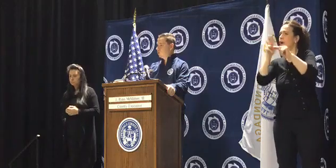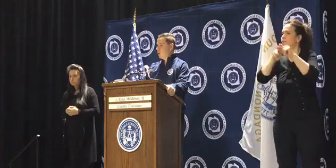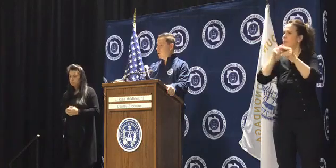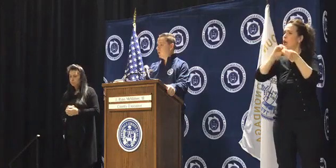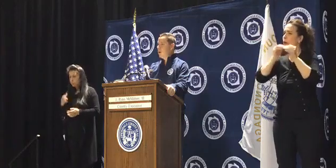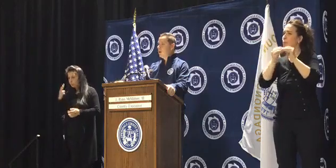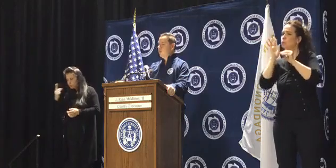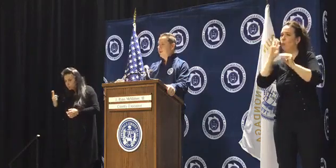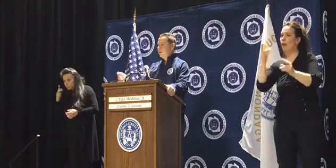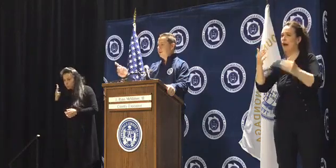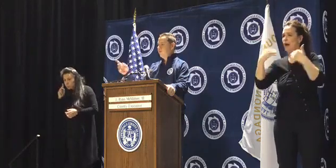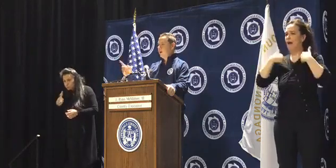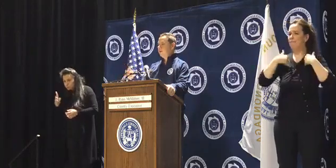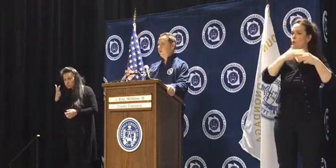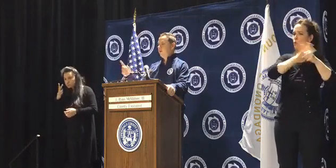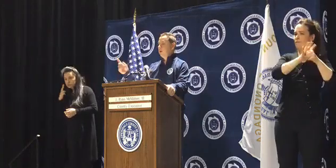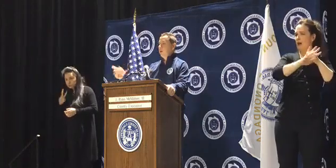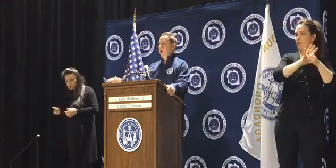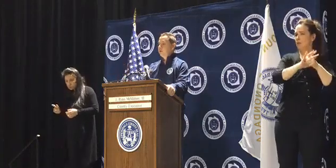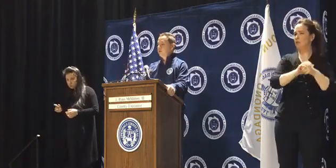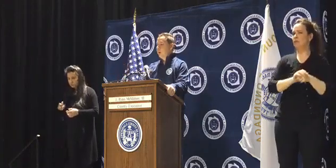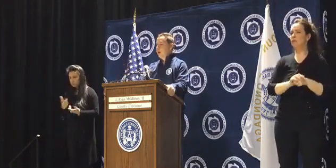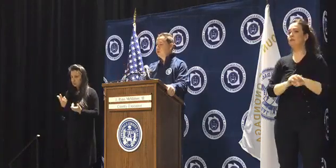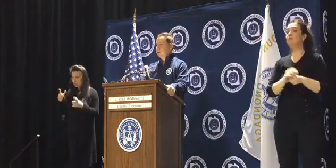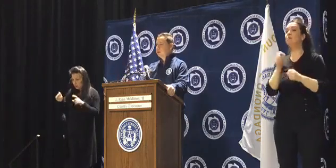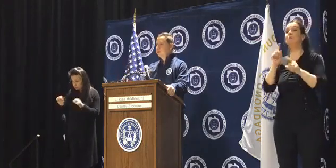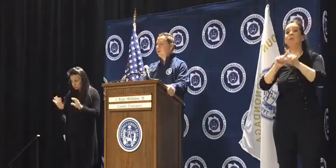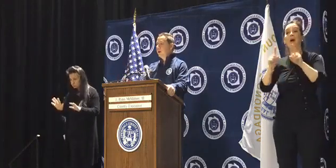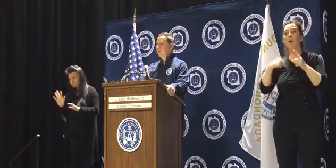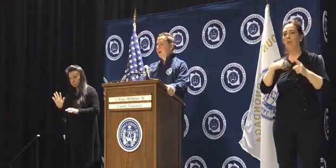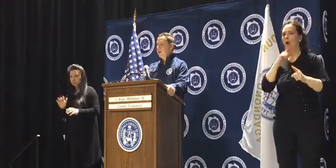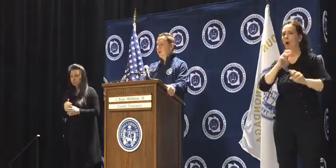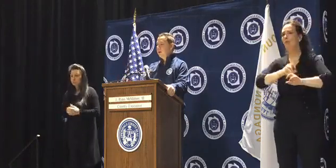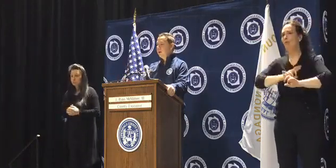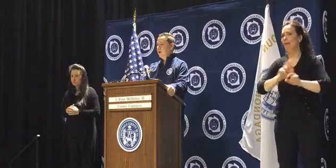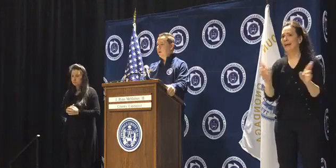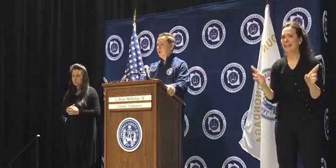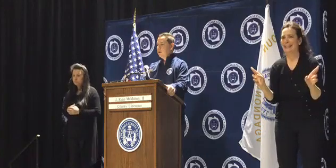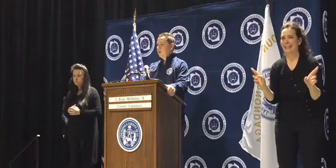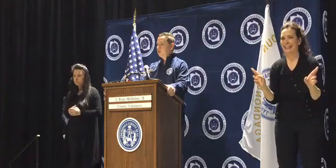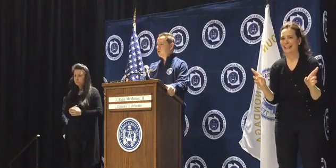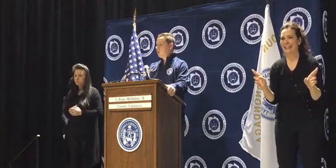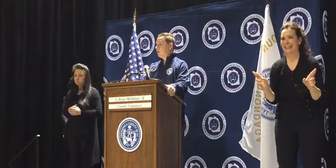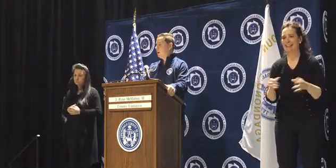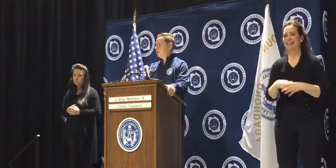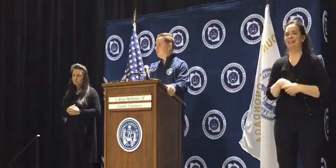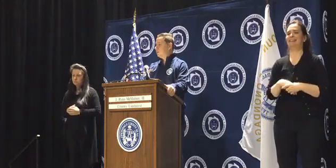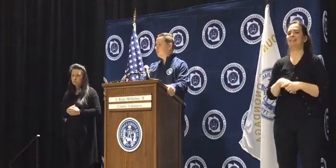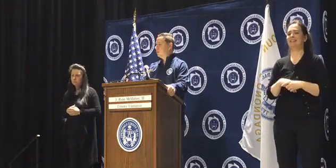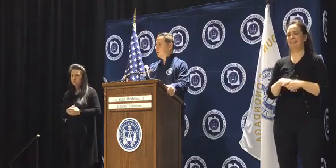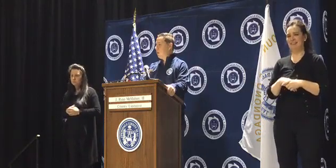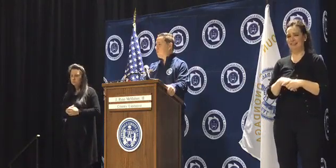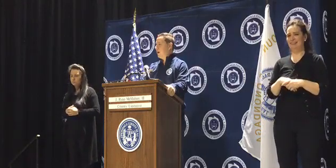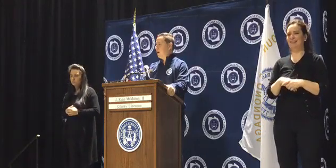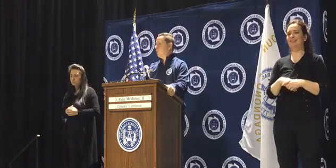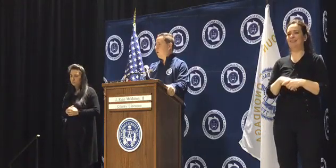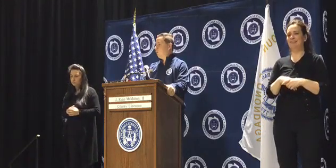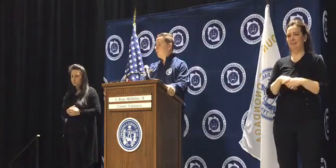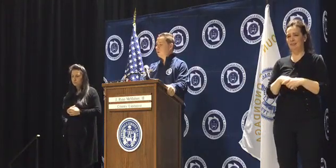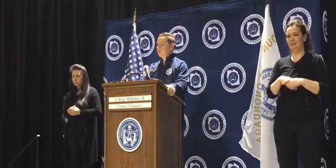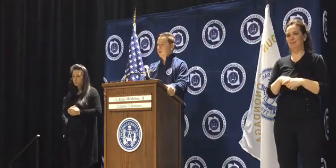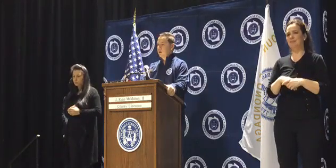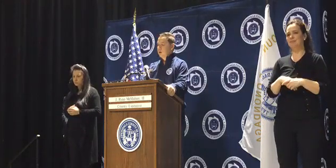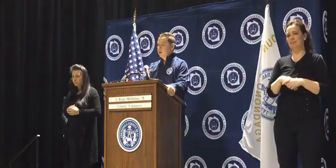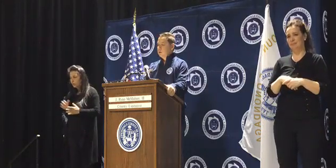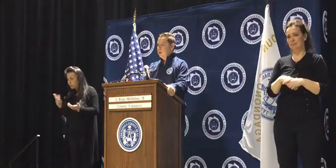resources are strong. We've identified some supply chains that are interesting, and I think they might pan out well